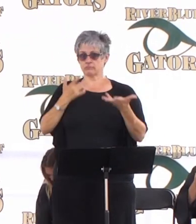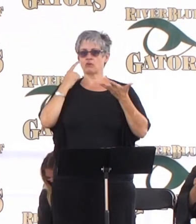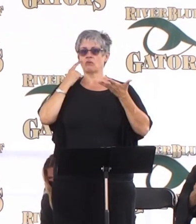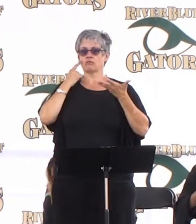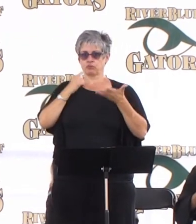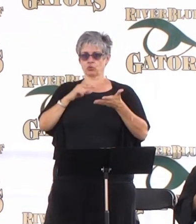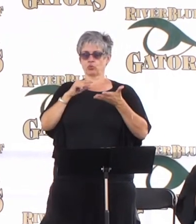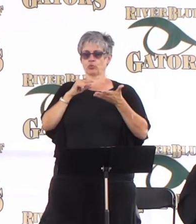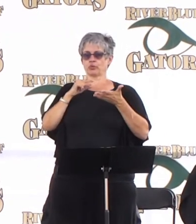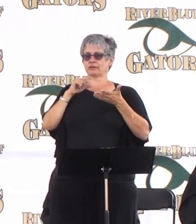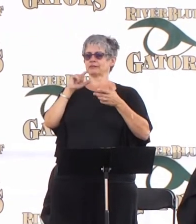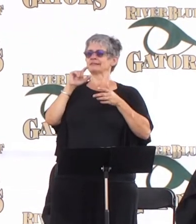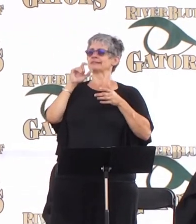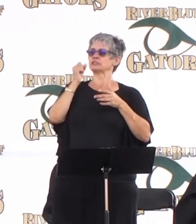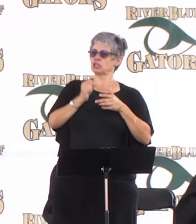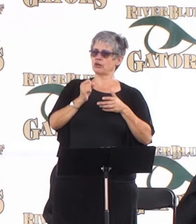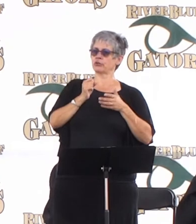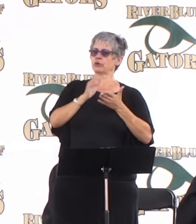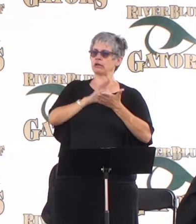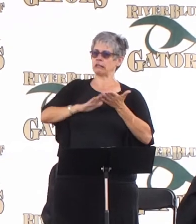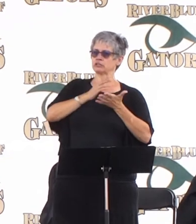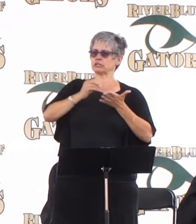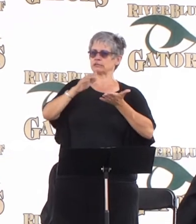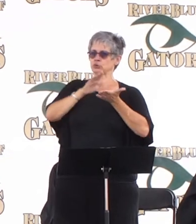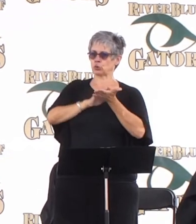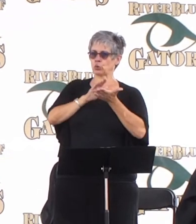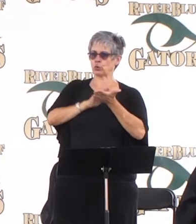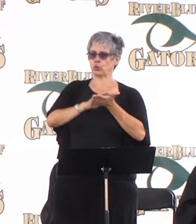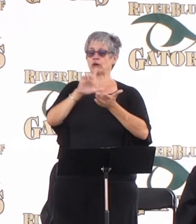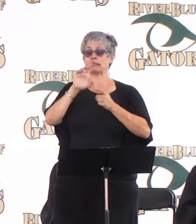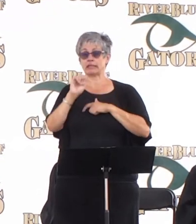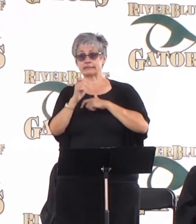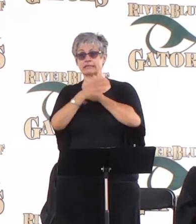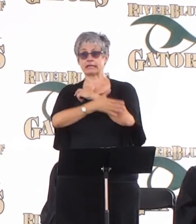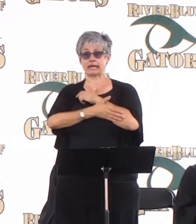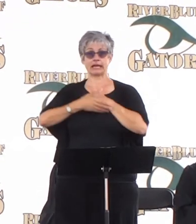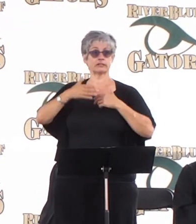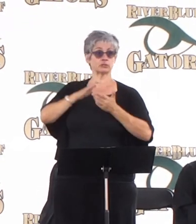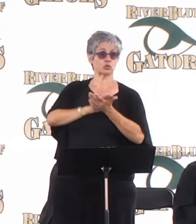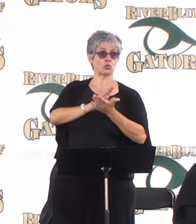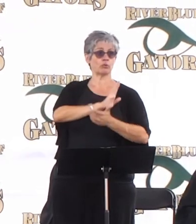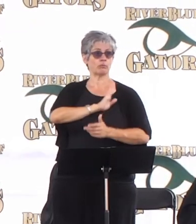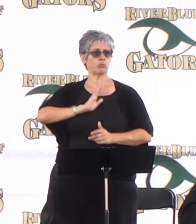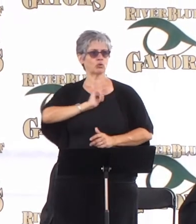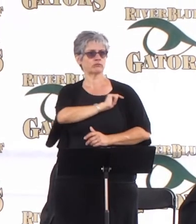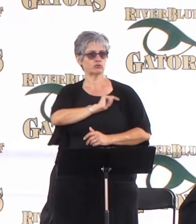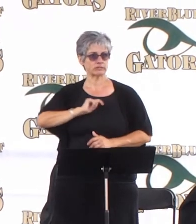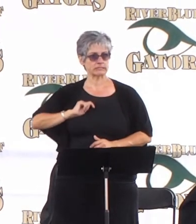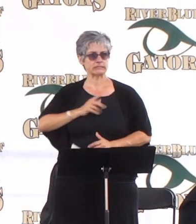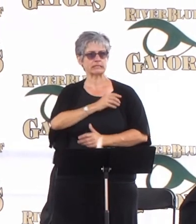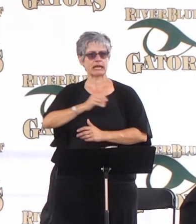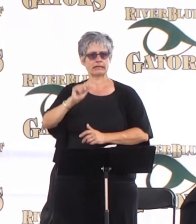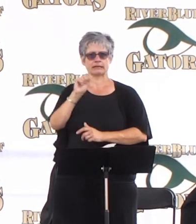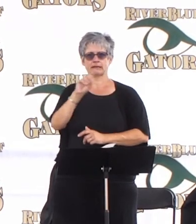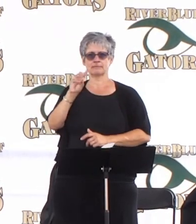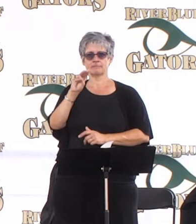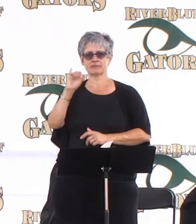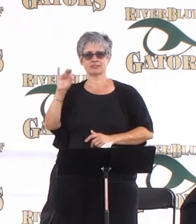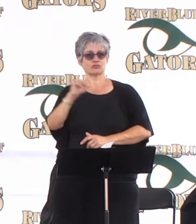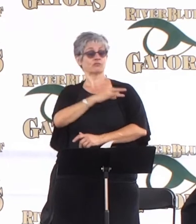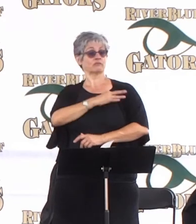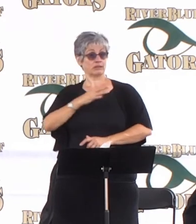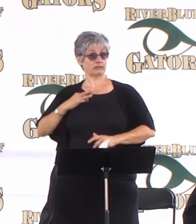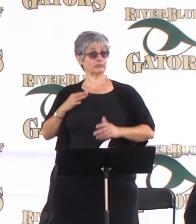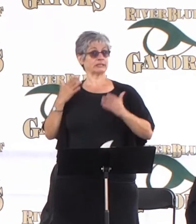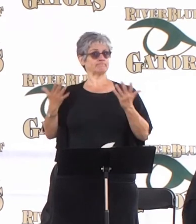the South Carolina Department of Education, the Lexington County School District 1 Board of Trustees, and the administration and faculty of River Bluff High